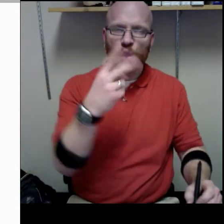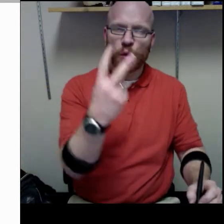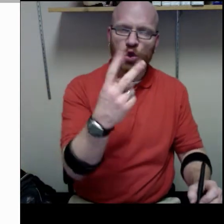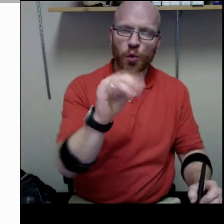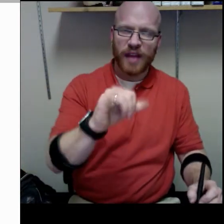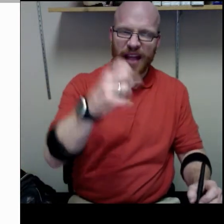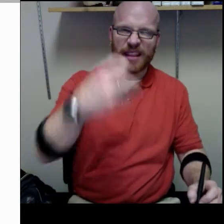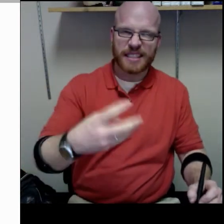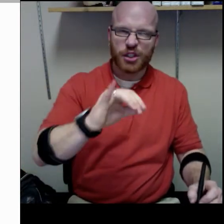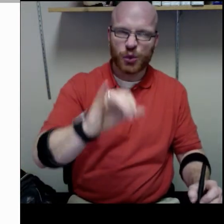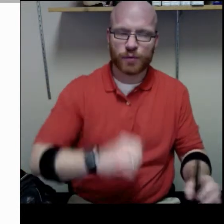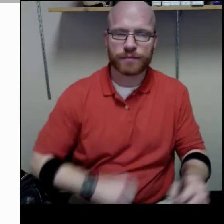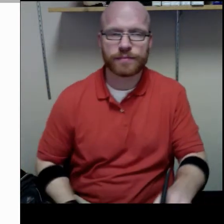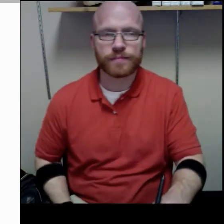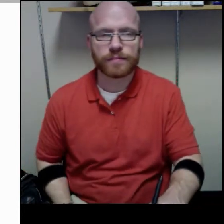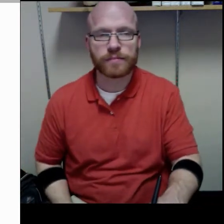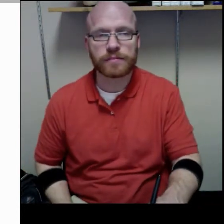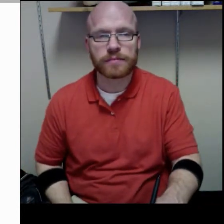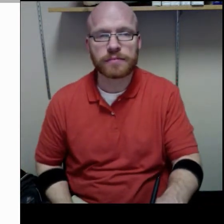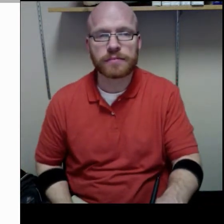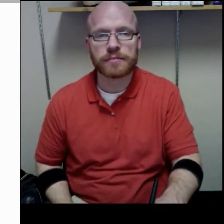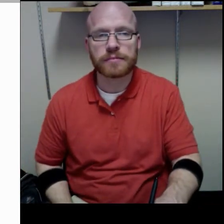We would include 2 in that list too.